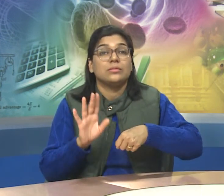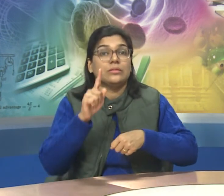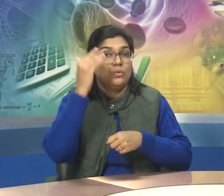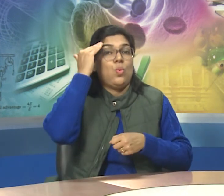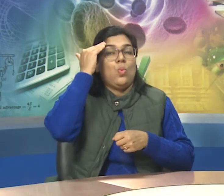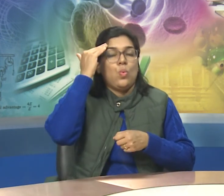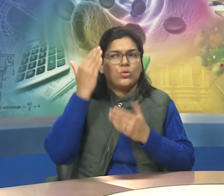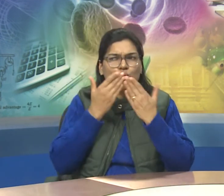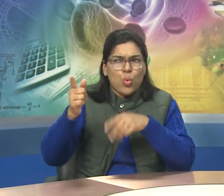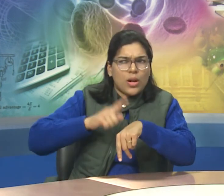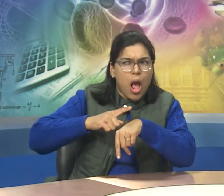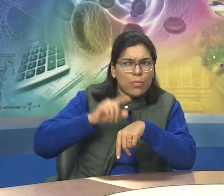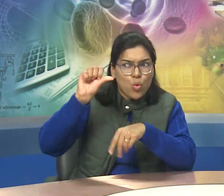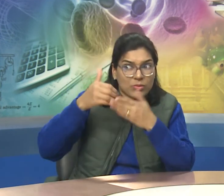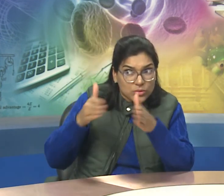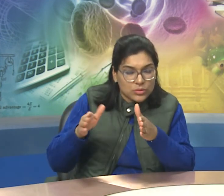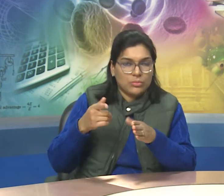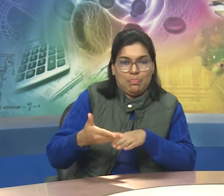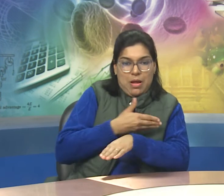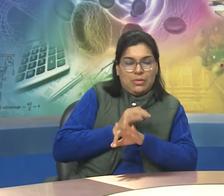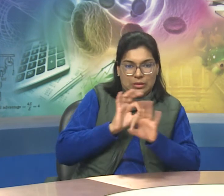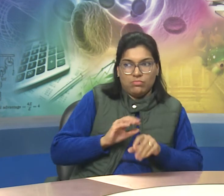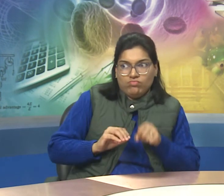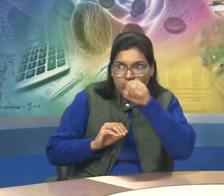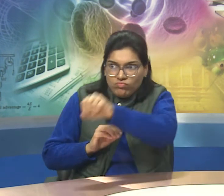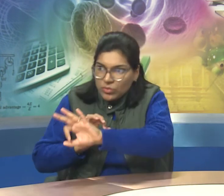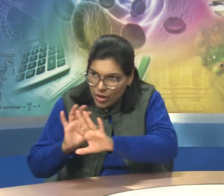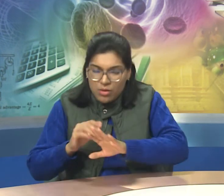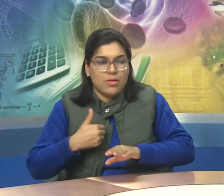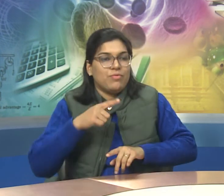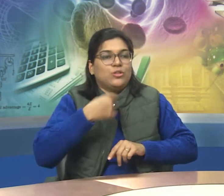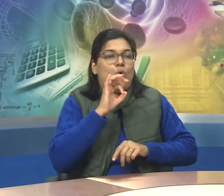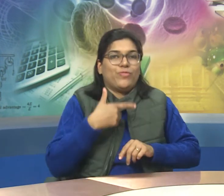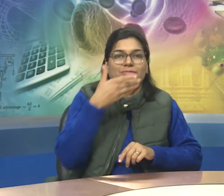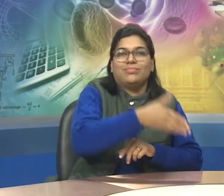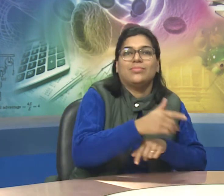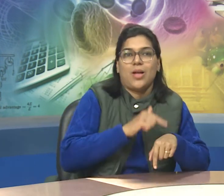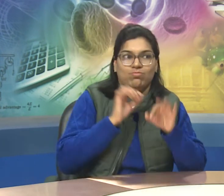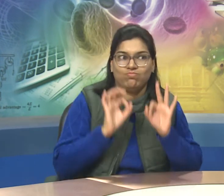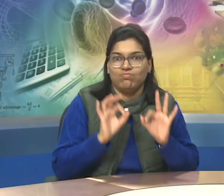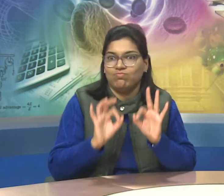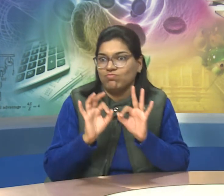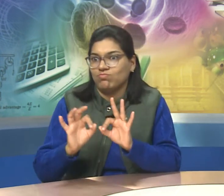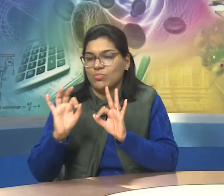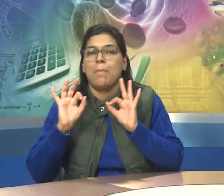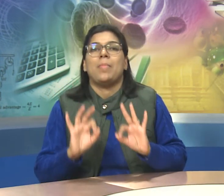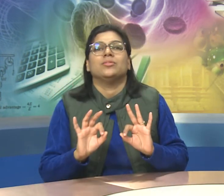through which they haven't feel burdened or stressed at